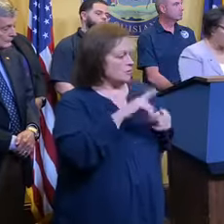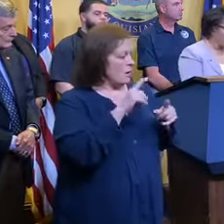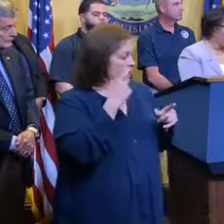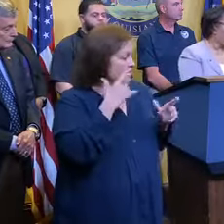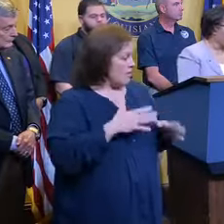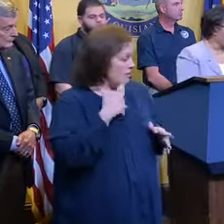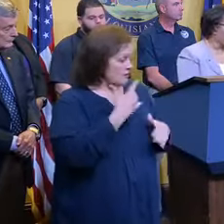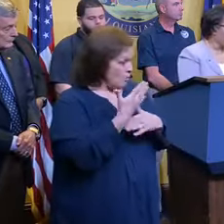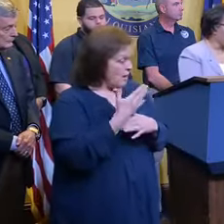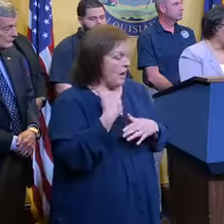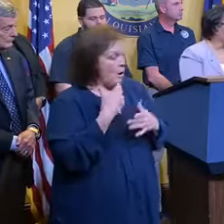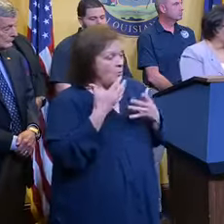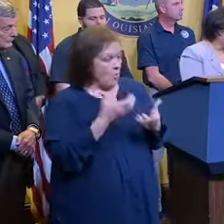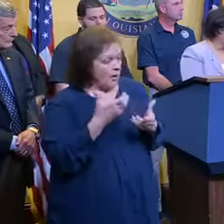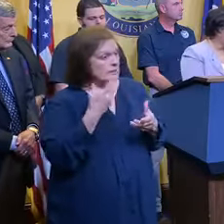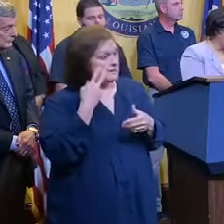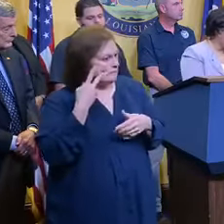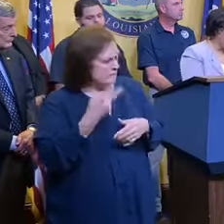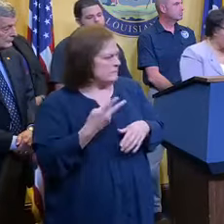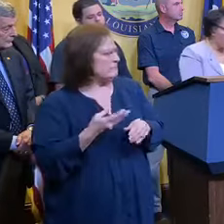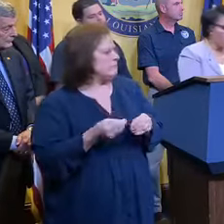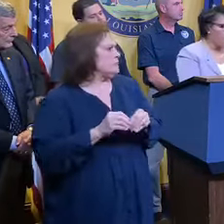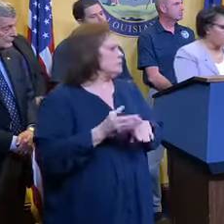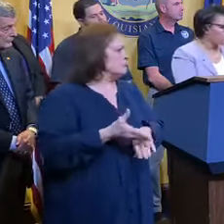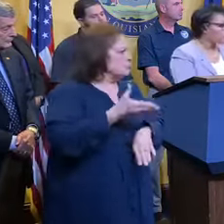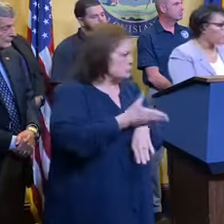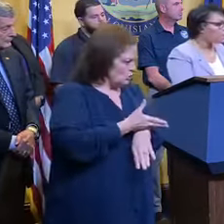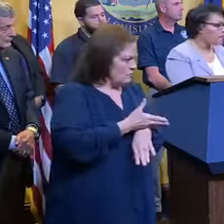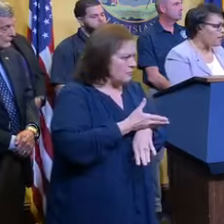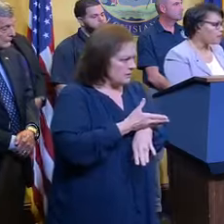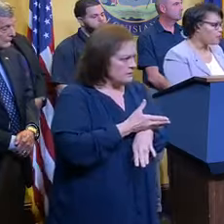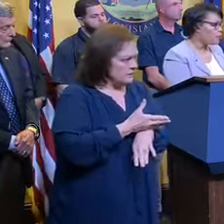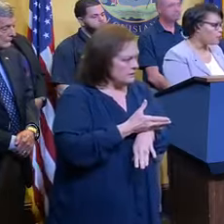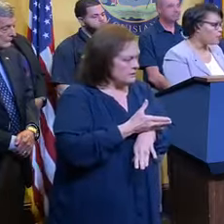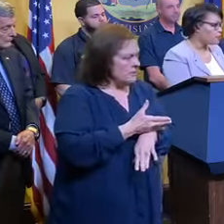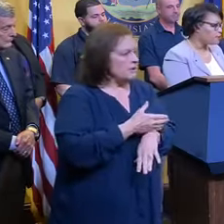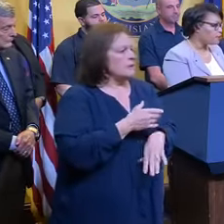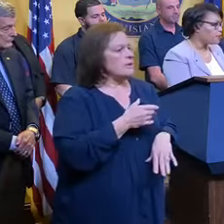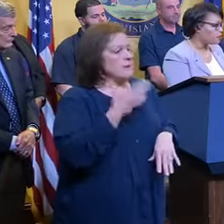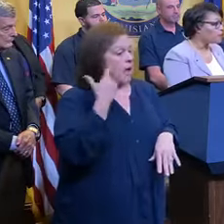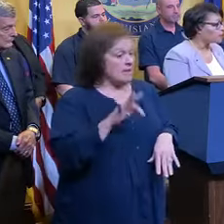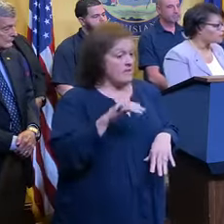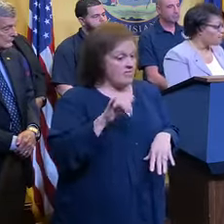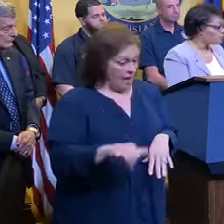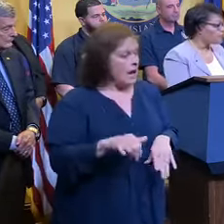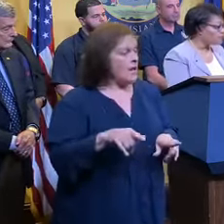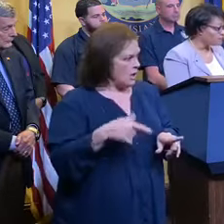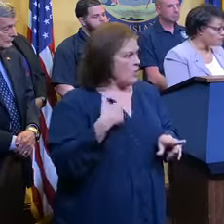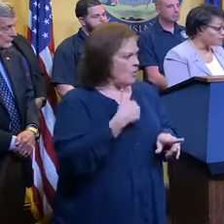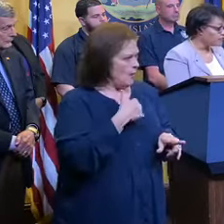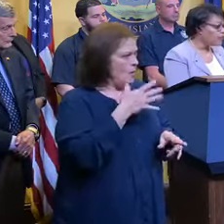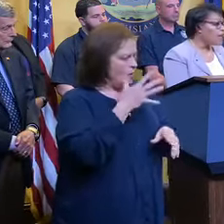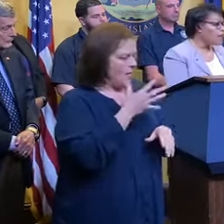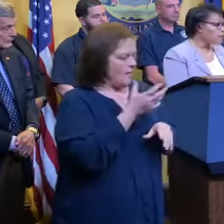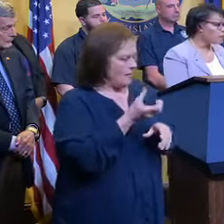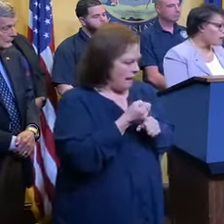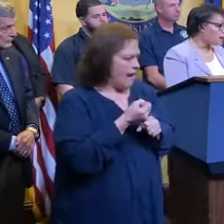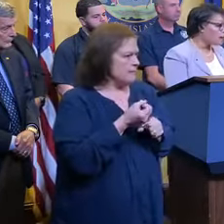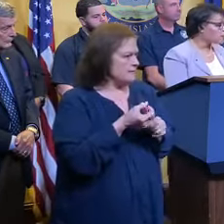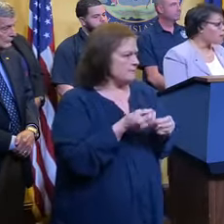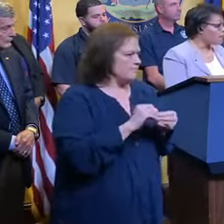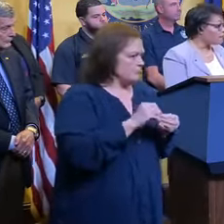I really did want to see improvements there. As a result of that, we will get a greater level of technical assistance,